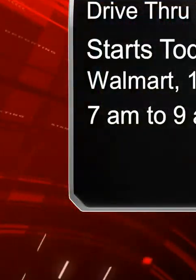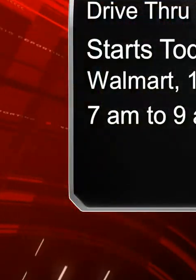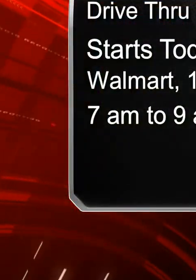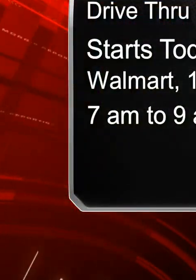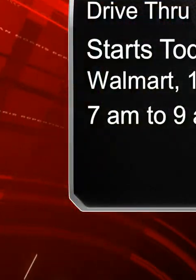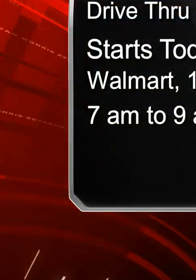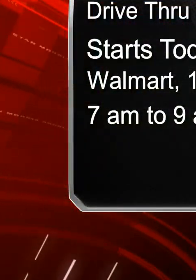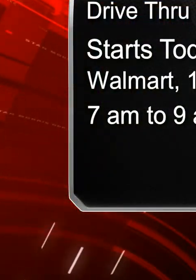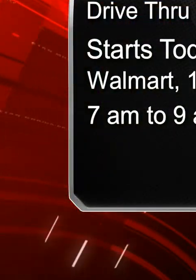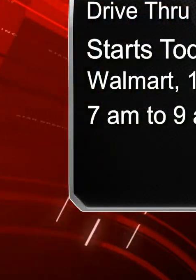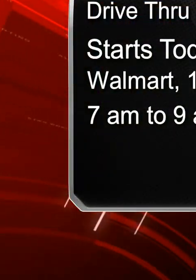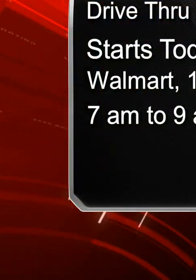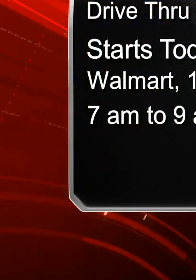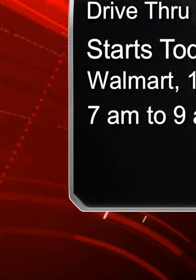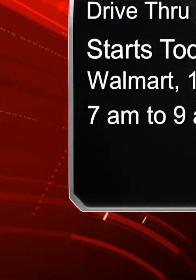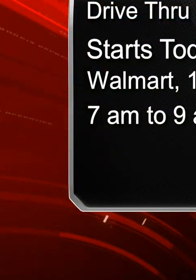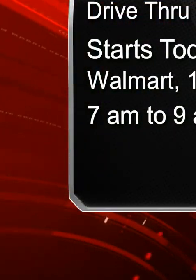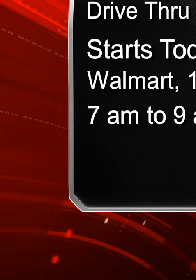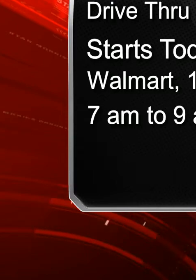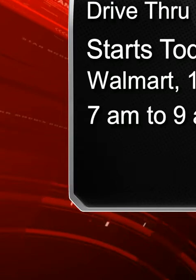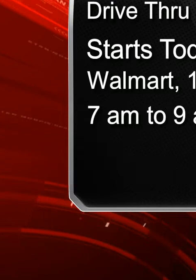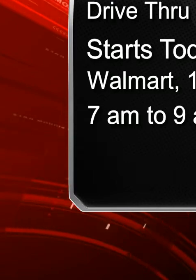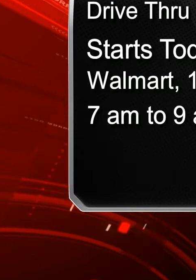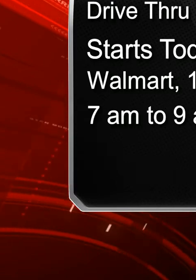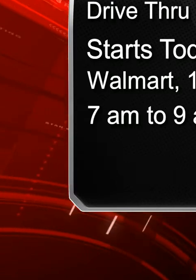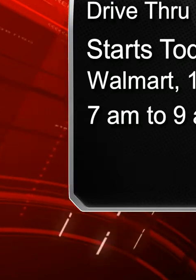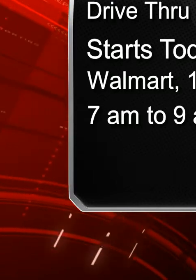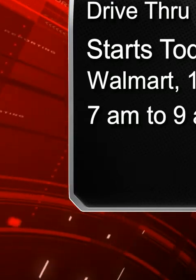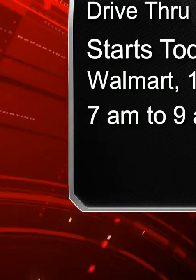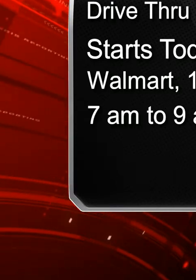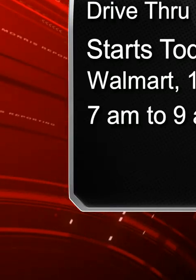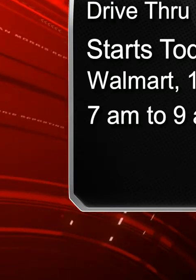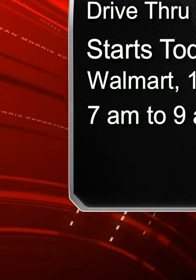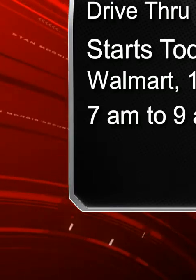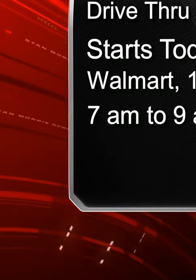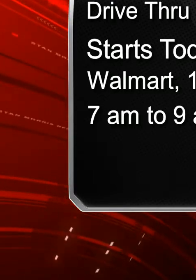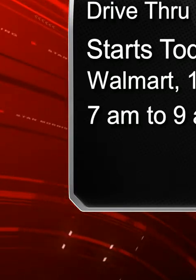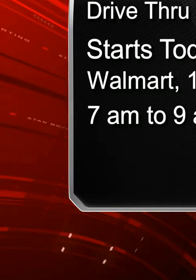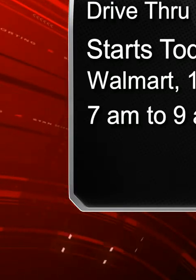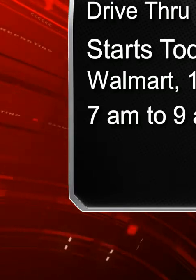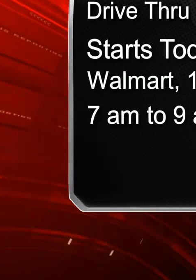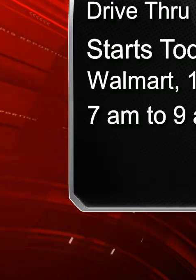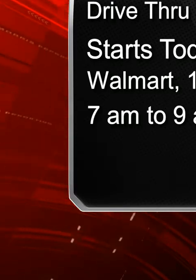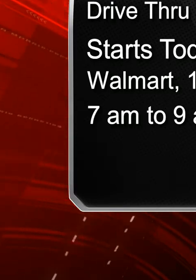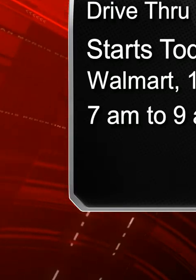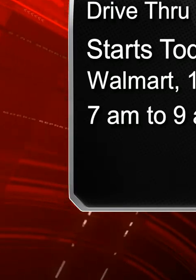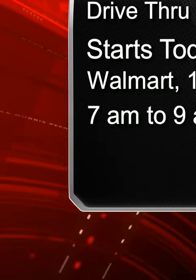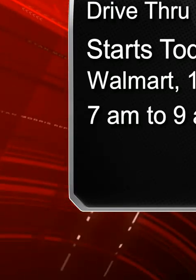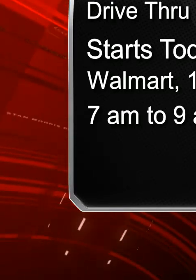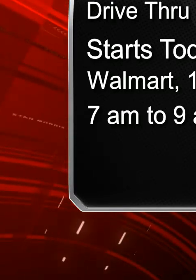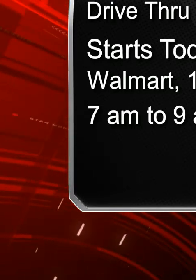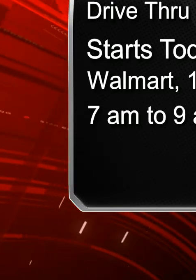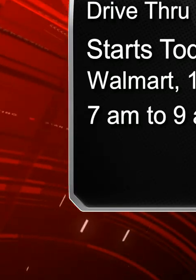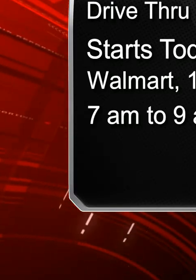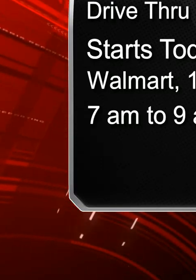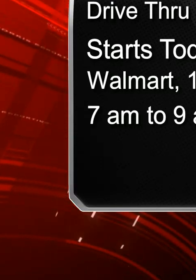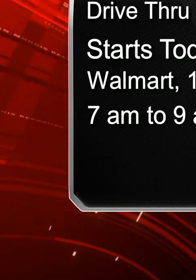in Jonesboro on Monday, 7 to 9 a.m., but that's at the Walmart on Parker Road, and you have to go to